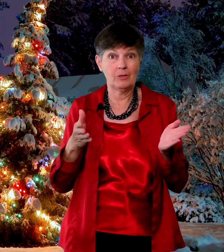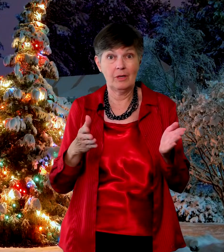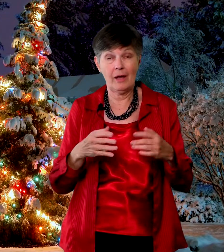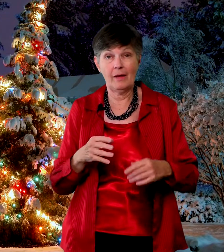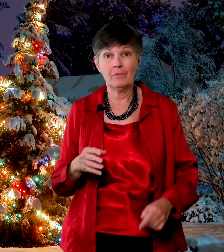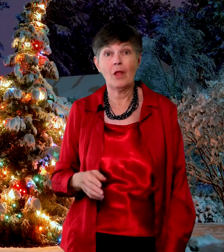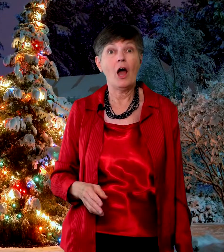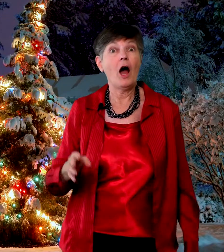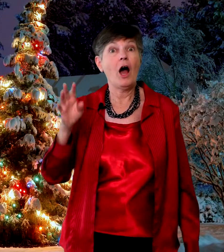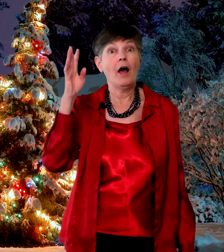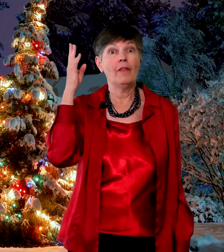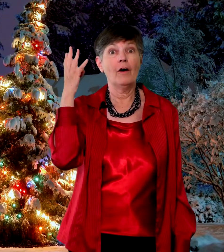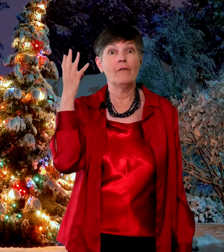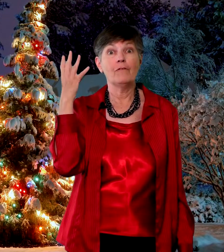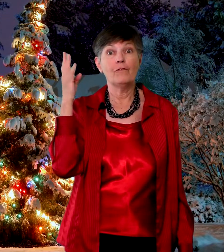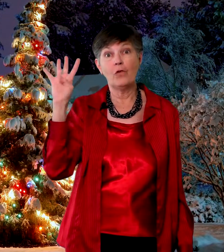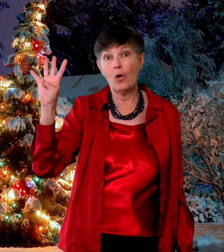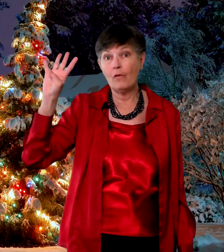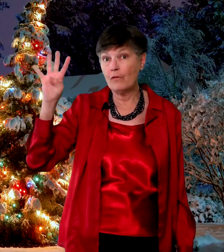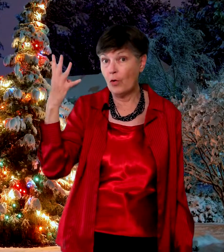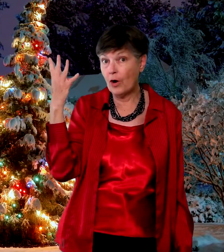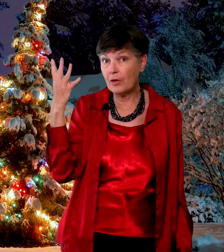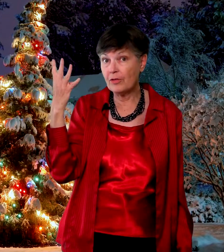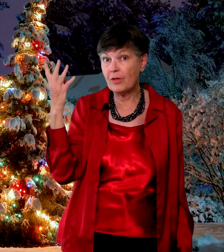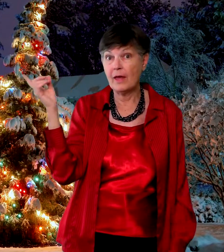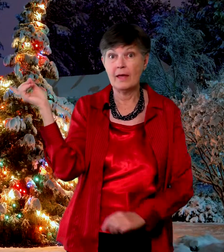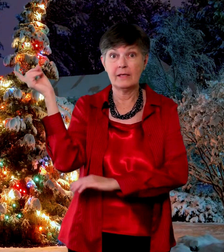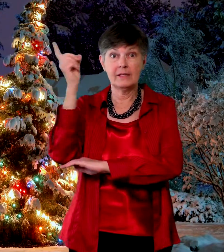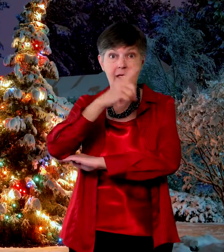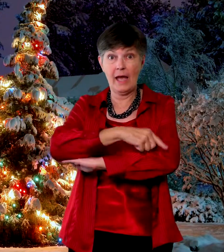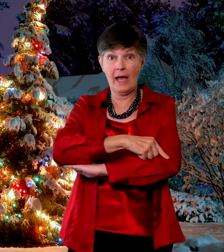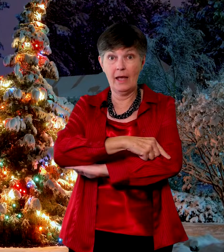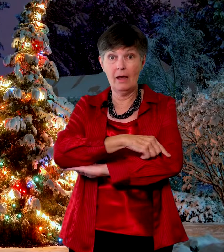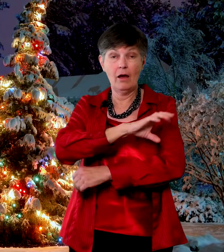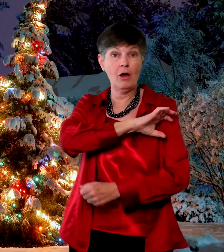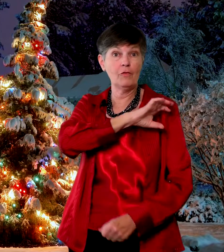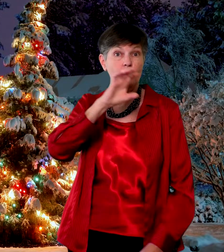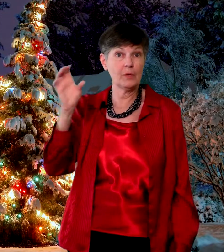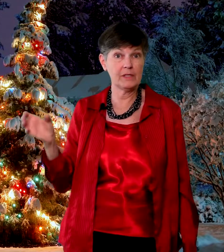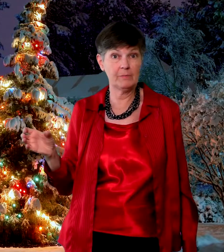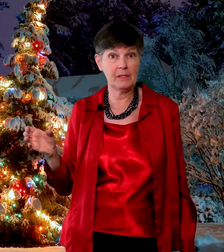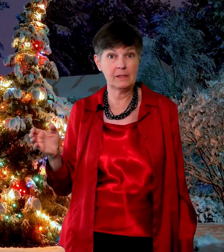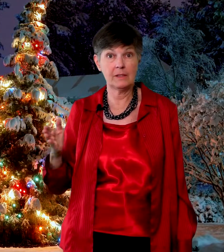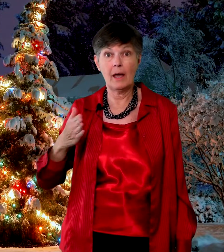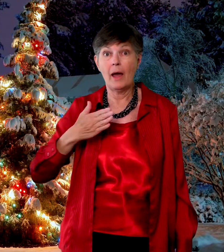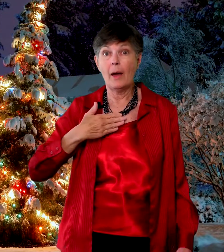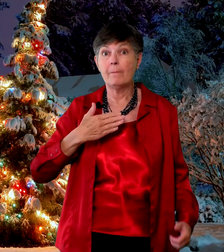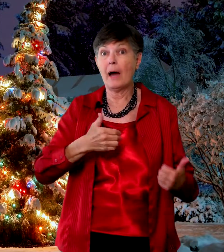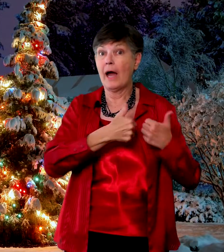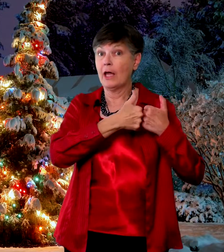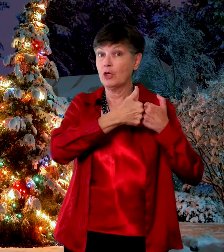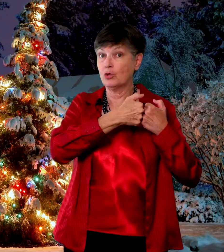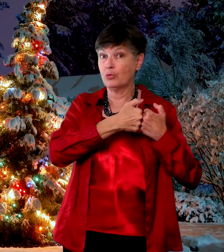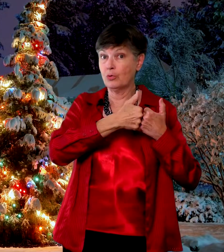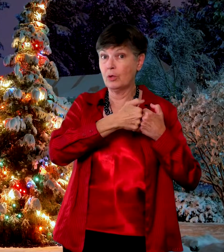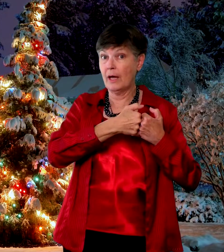tree. Okay. On the fourth day of Christmas, my true